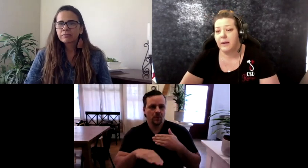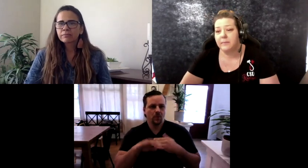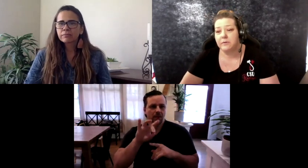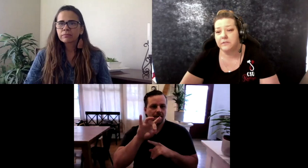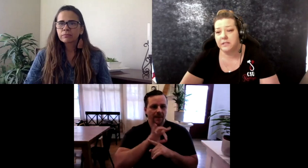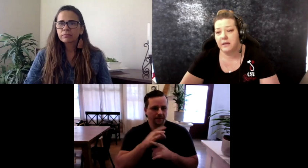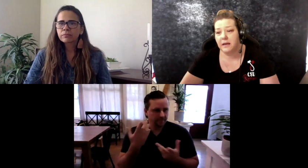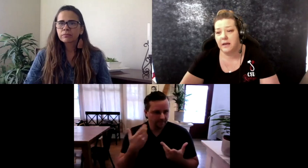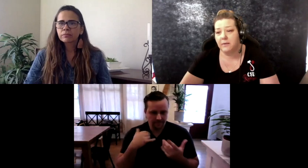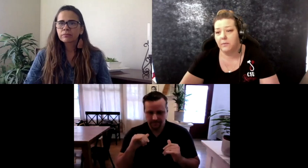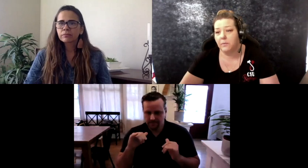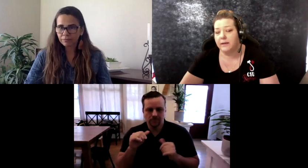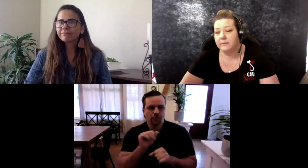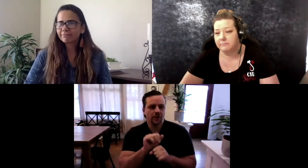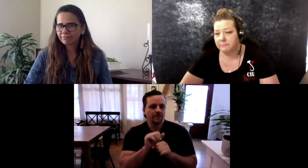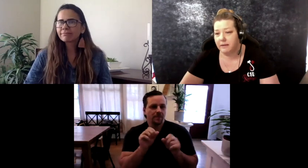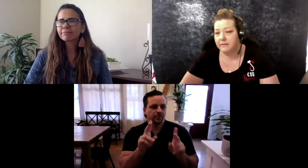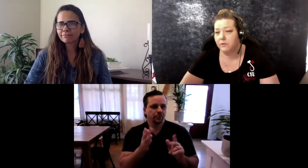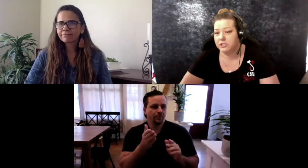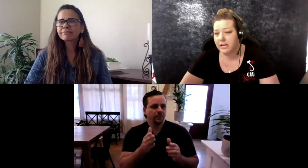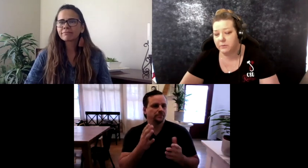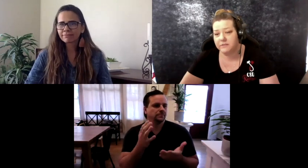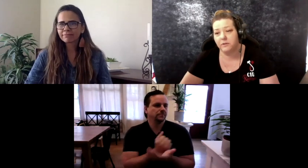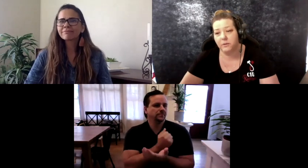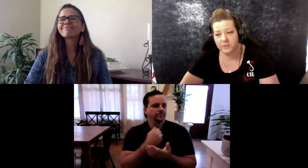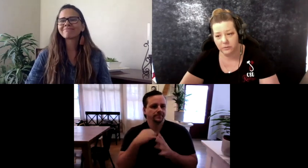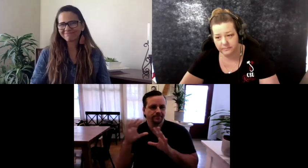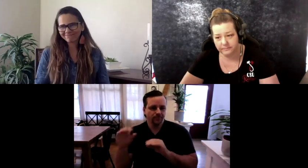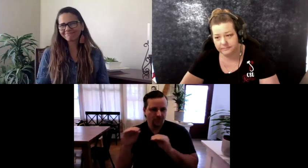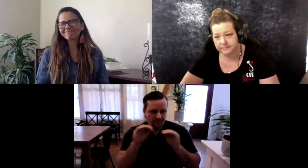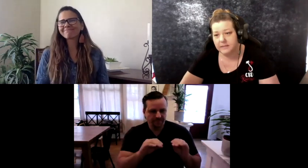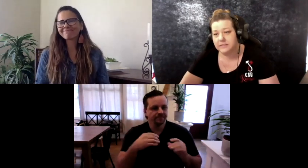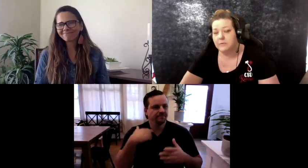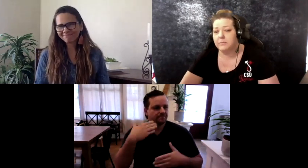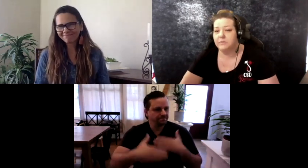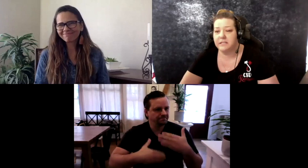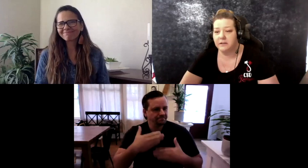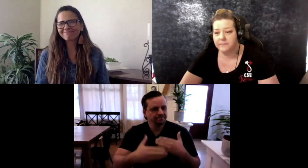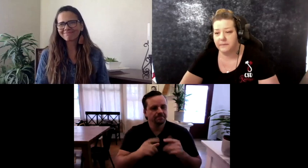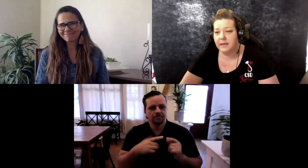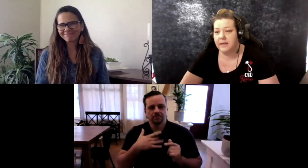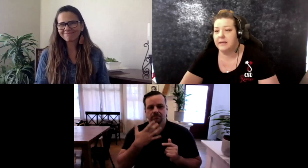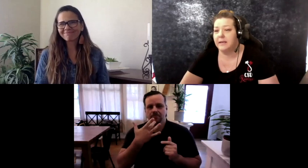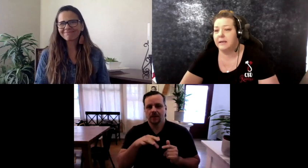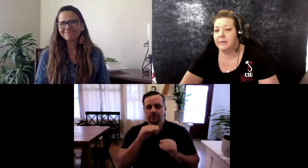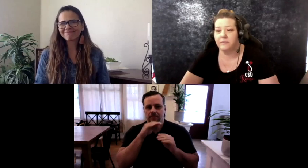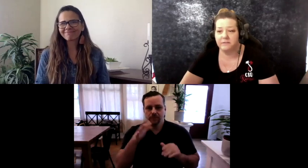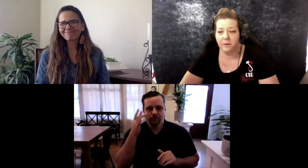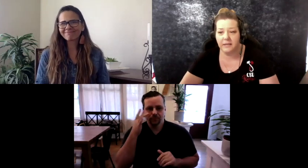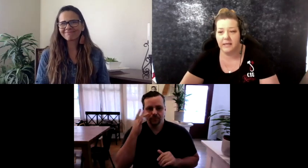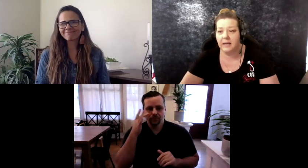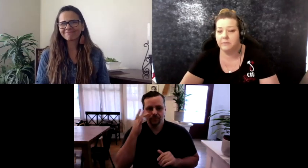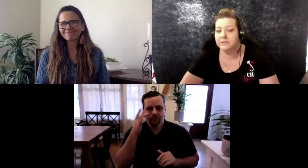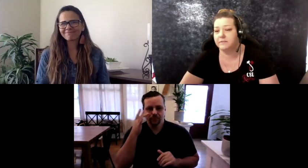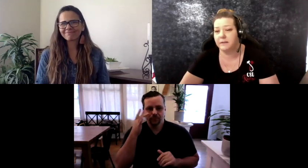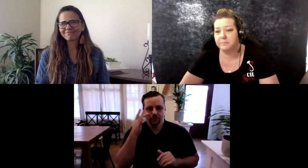I moved when my oldest child was 4 months old. So we moved here and kind of moving forward.